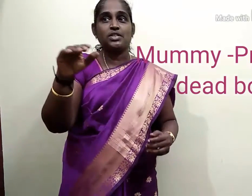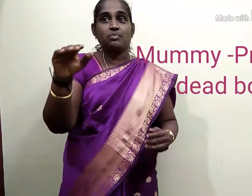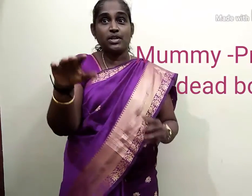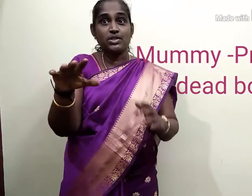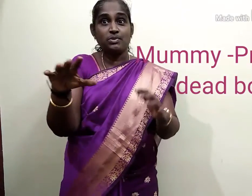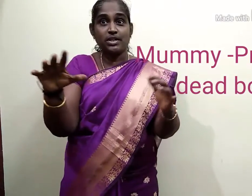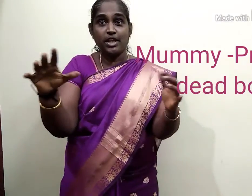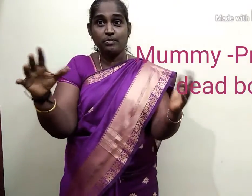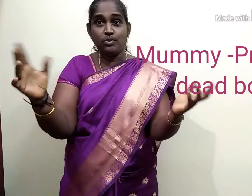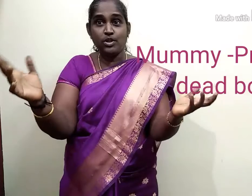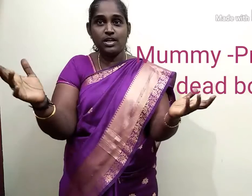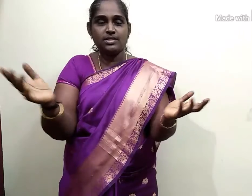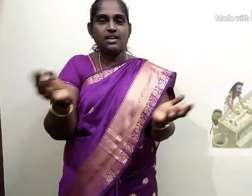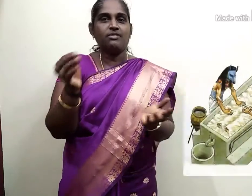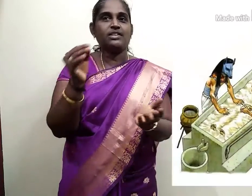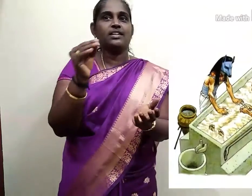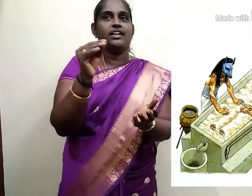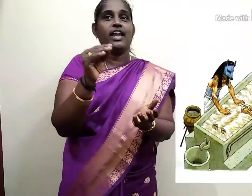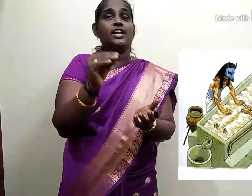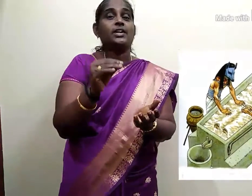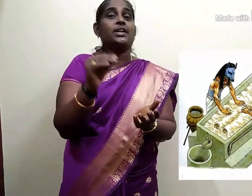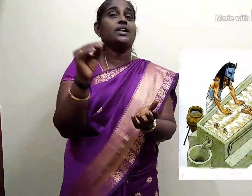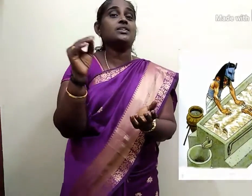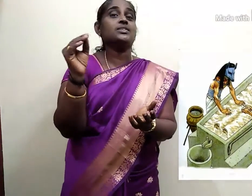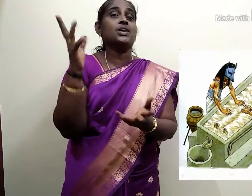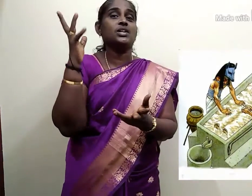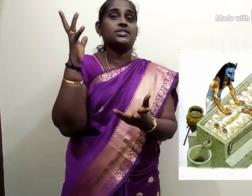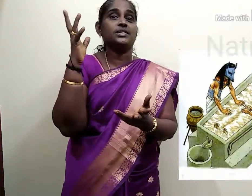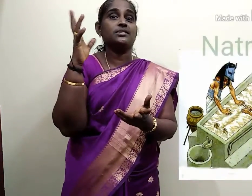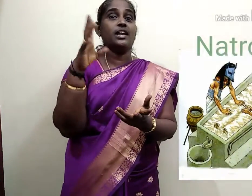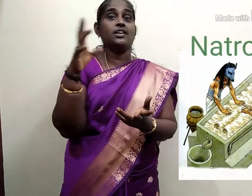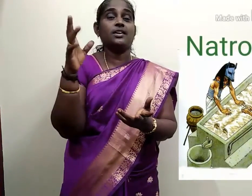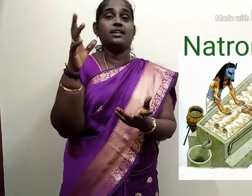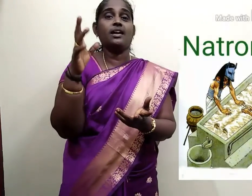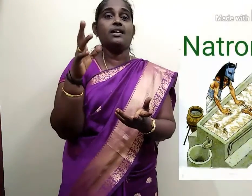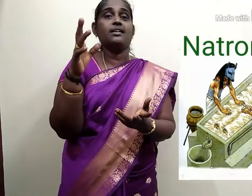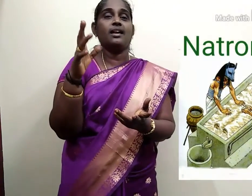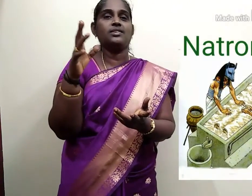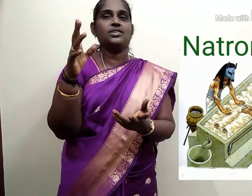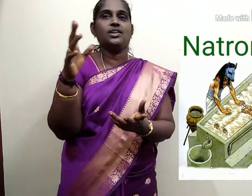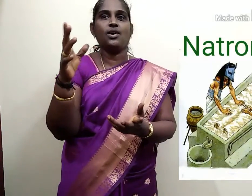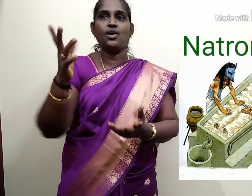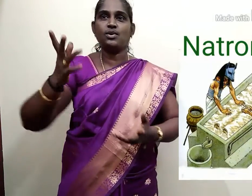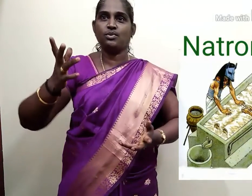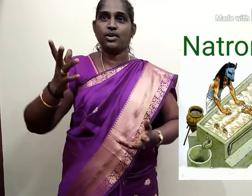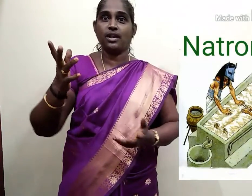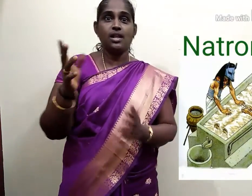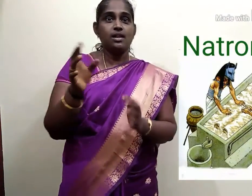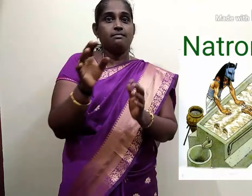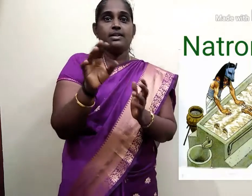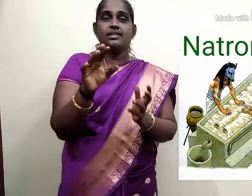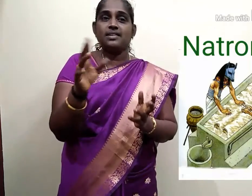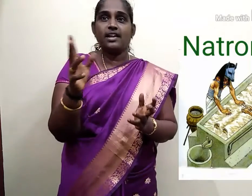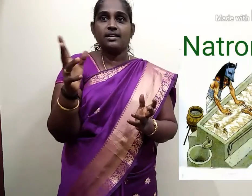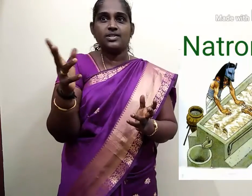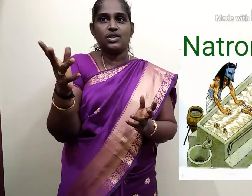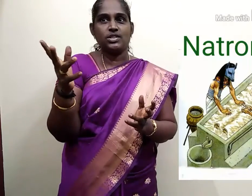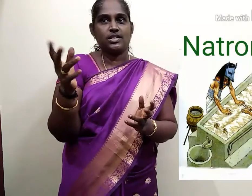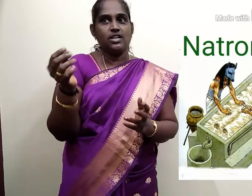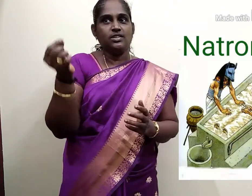Egyptians preserved dead bodies with natron salt. Natron, N-A-T-R-O-N. What is natron salt?